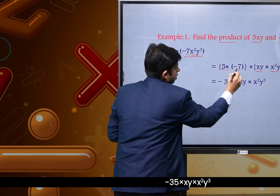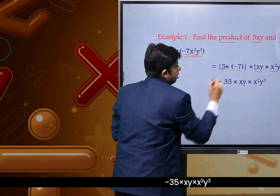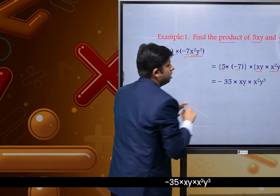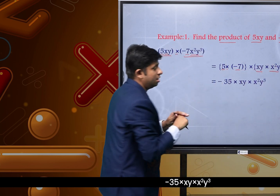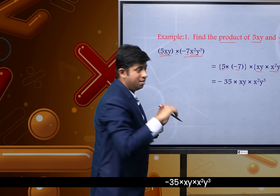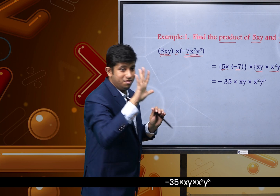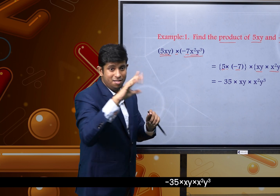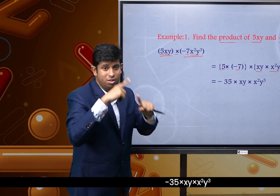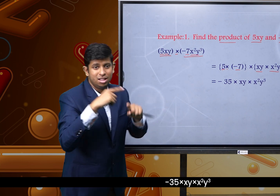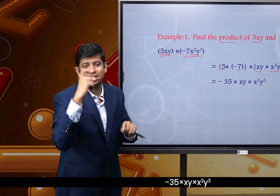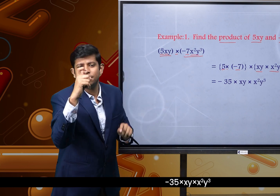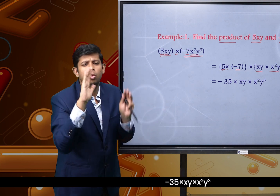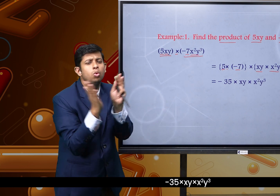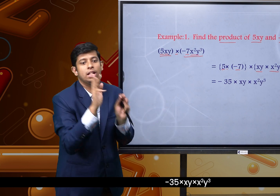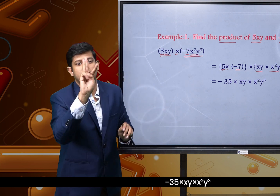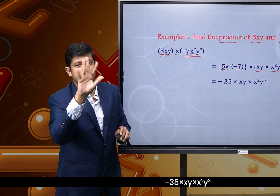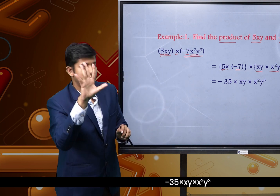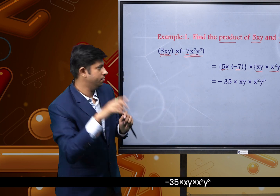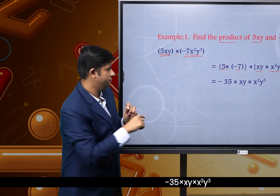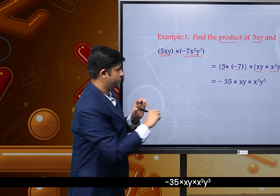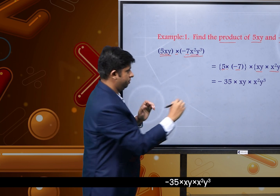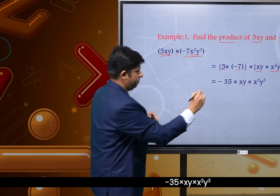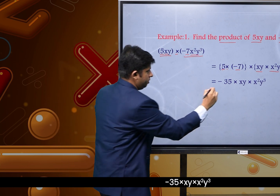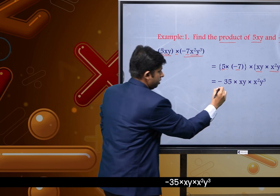minus 35 into xy into x square y cube.